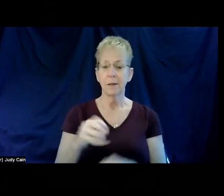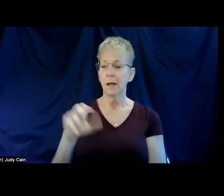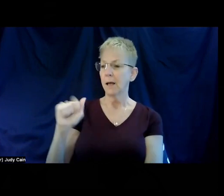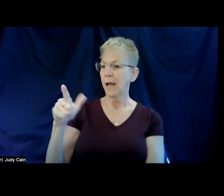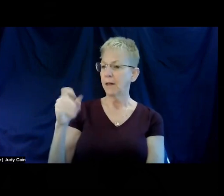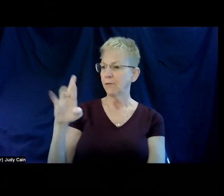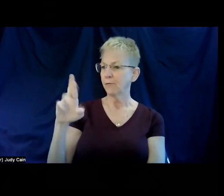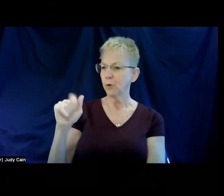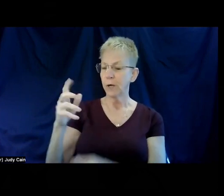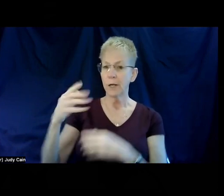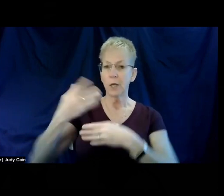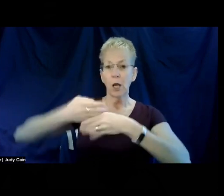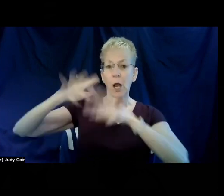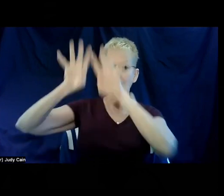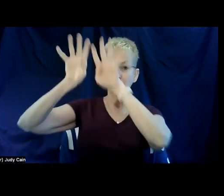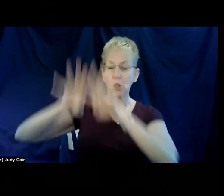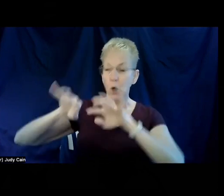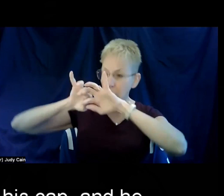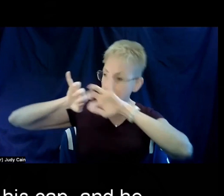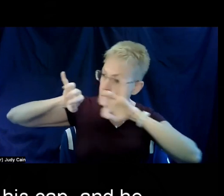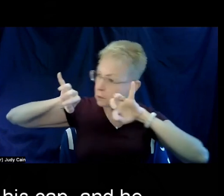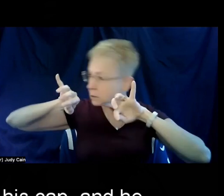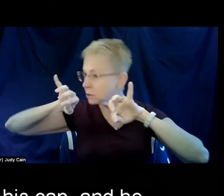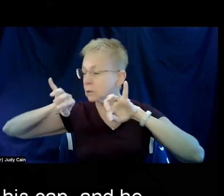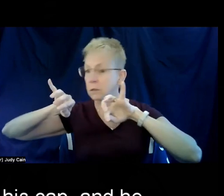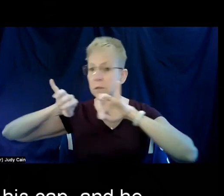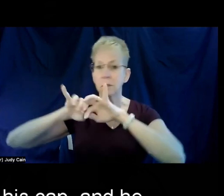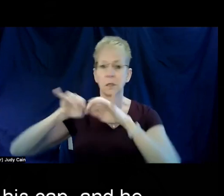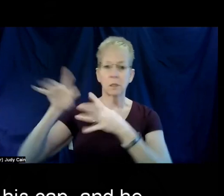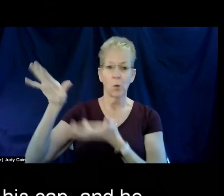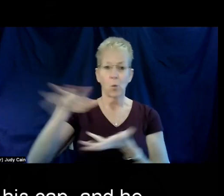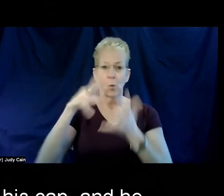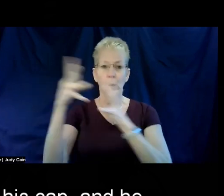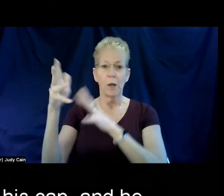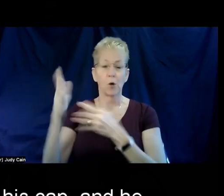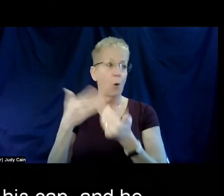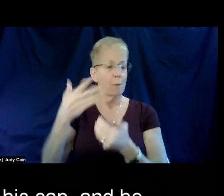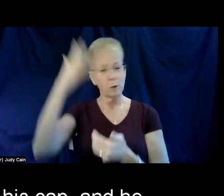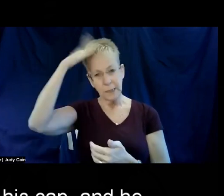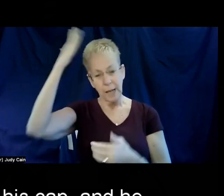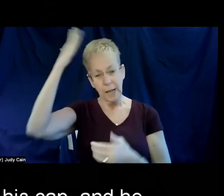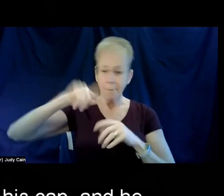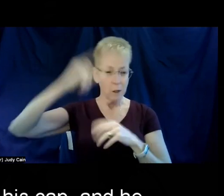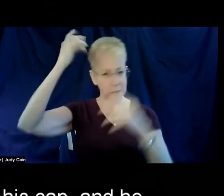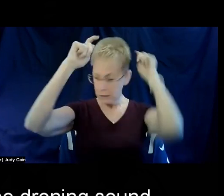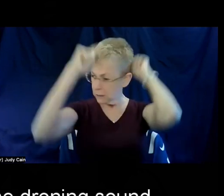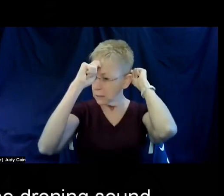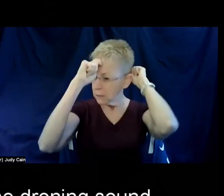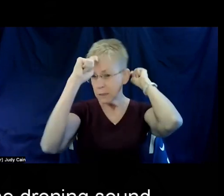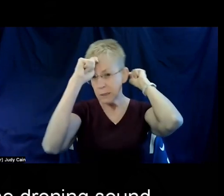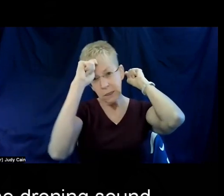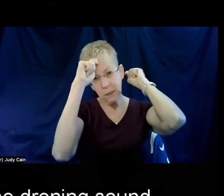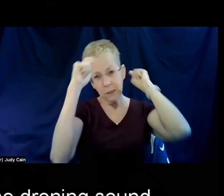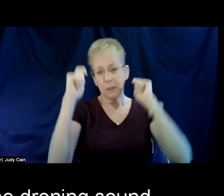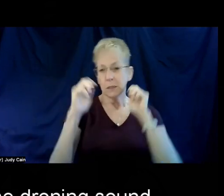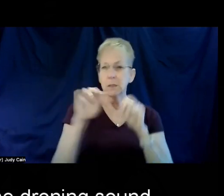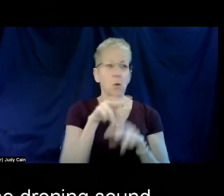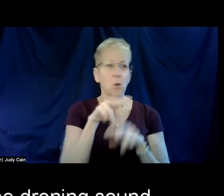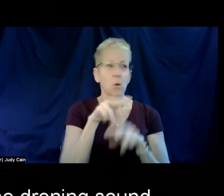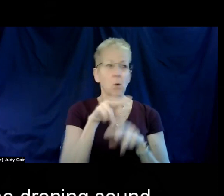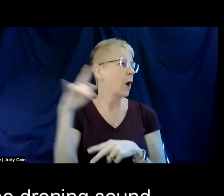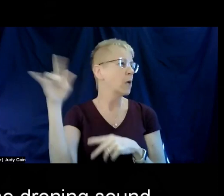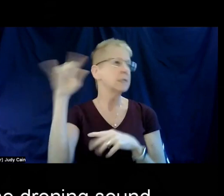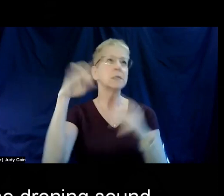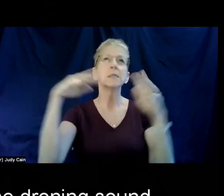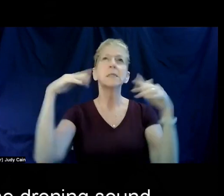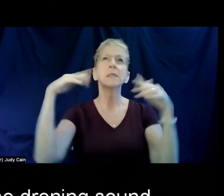wife, Mildred, as they left the pub. The wind nearly took his cap, and he pulled it tight as he cocked his head to find the source of the droning